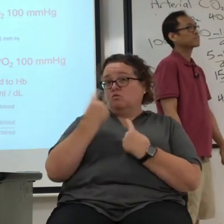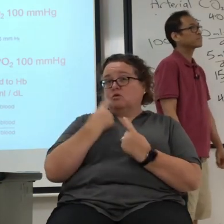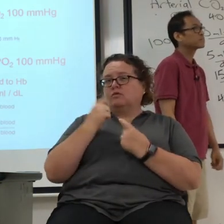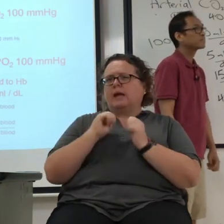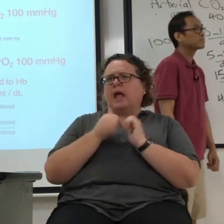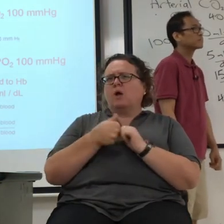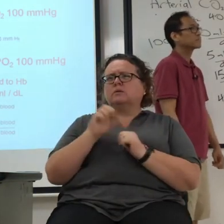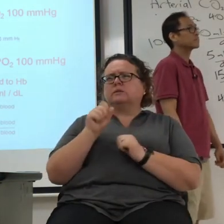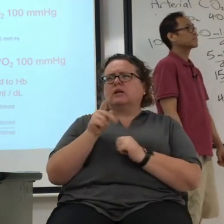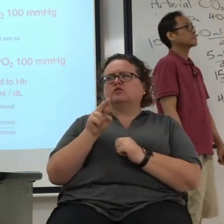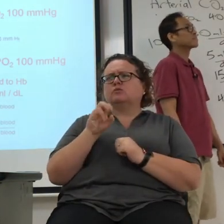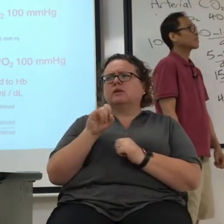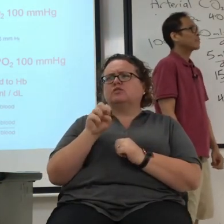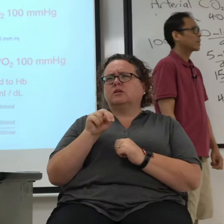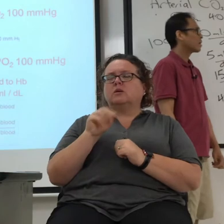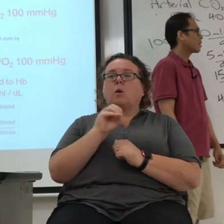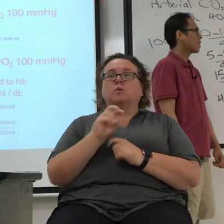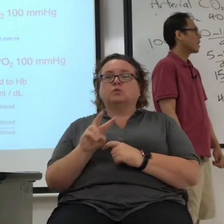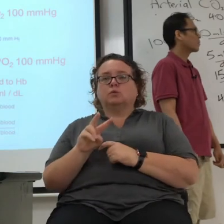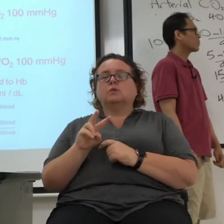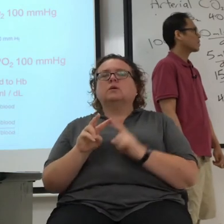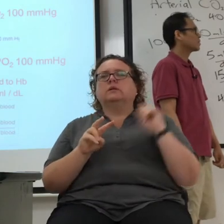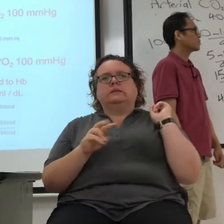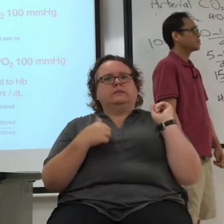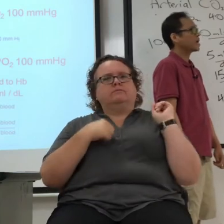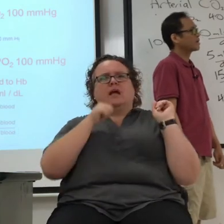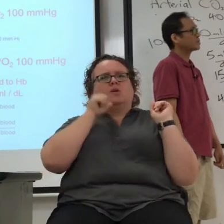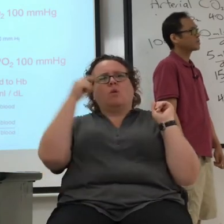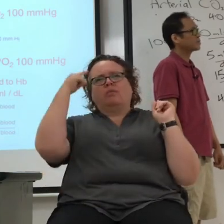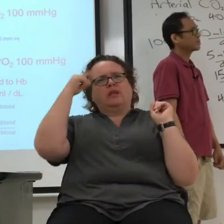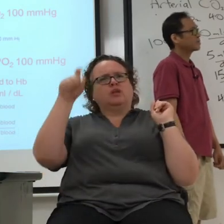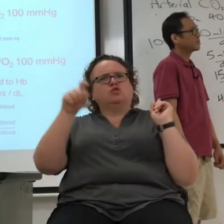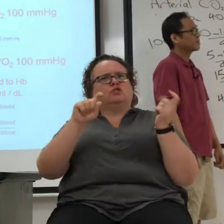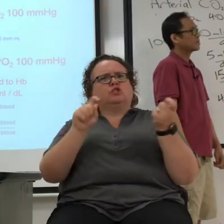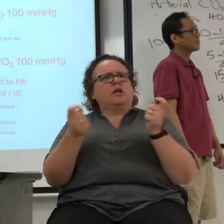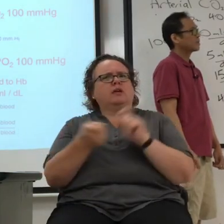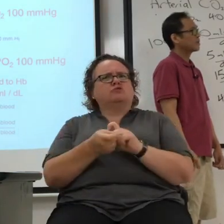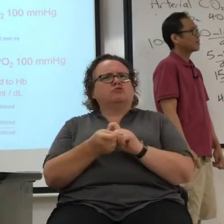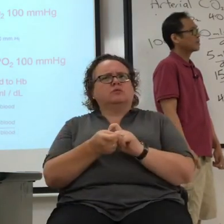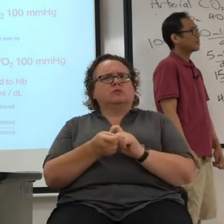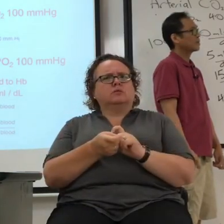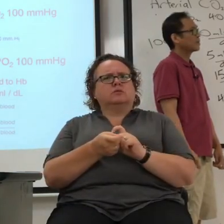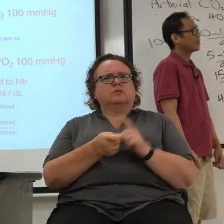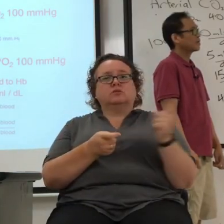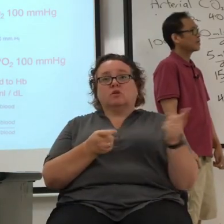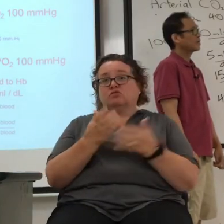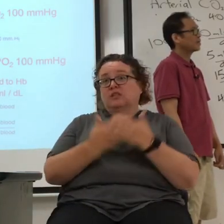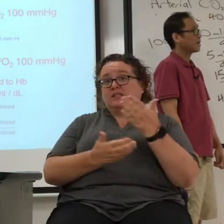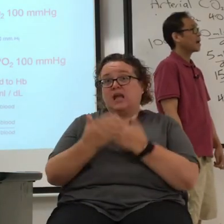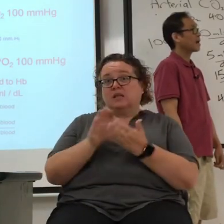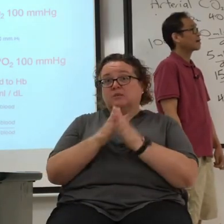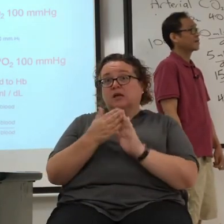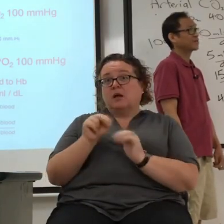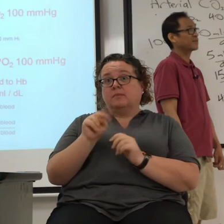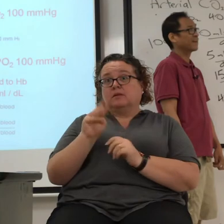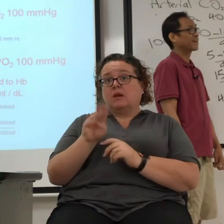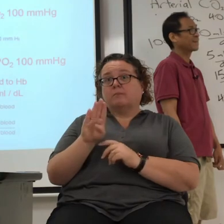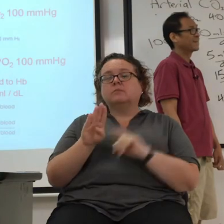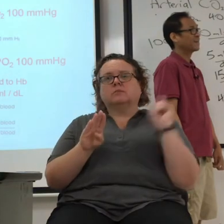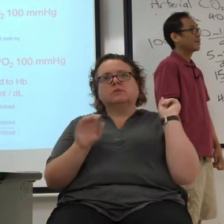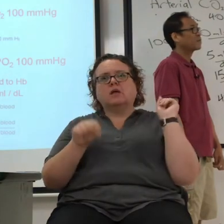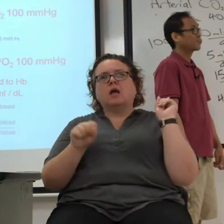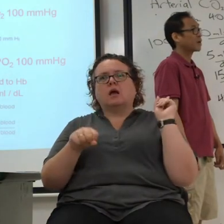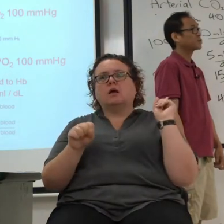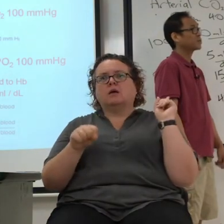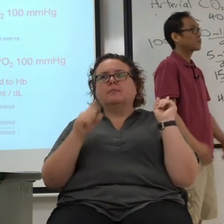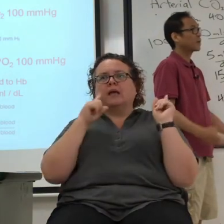does saturation, O2 saturation. I don't think it should change. So it's just hands getting numb just around. Yeah, because